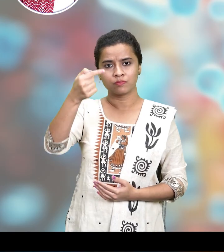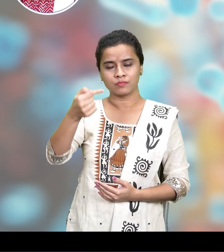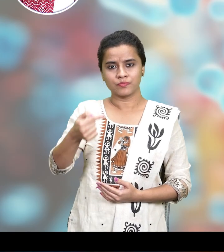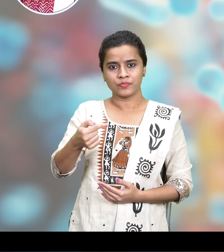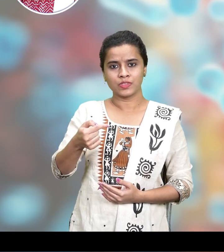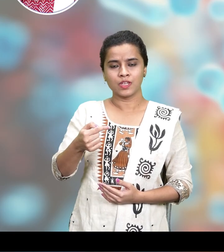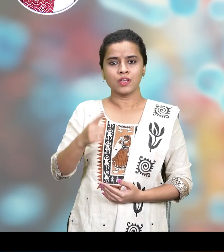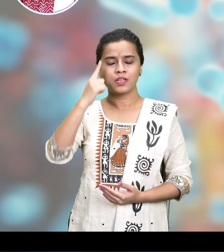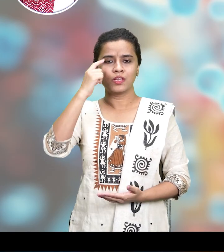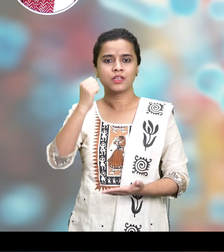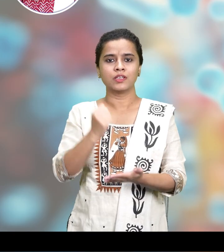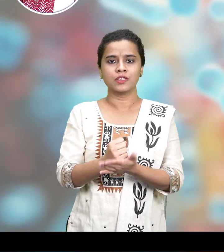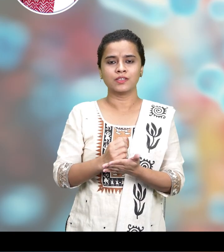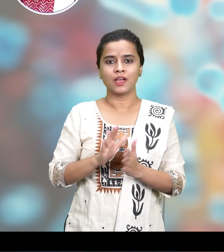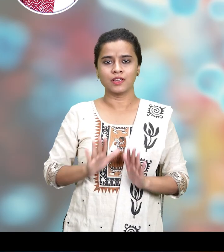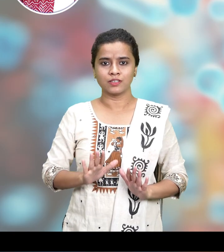in deciding